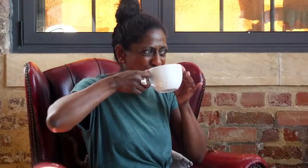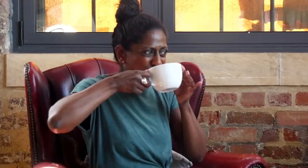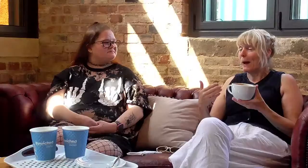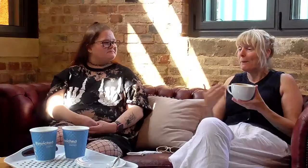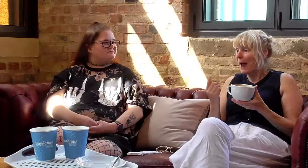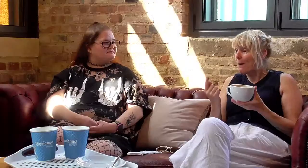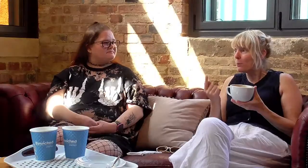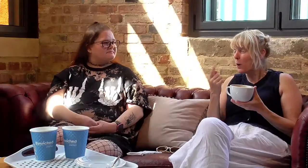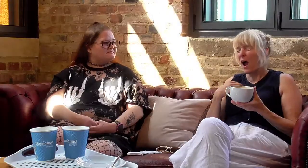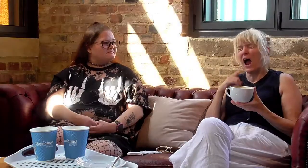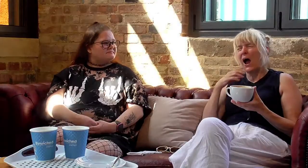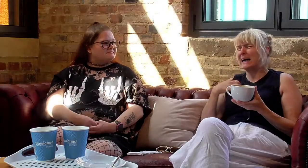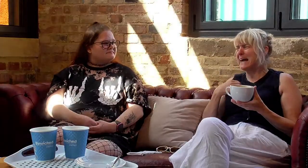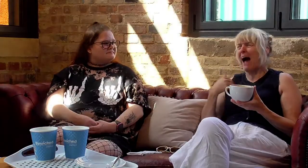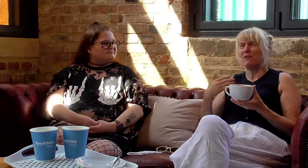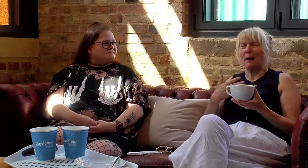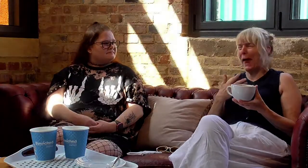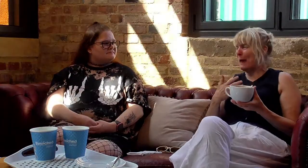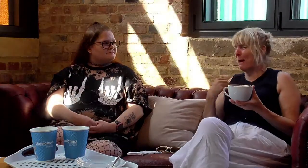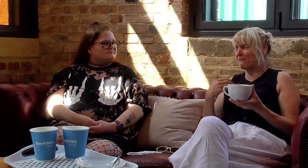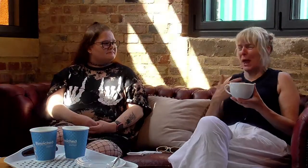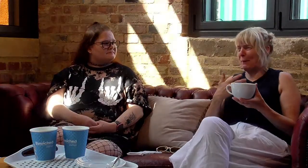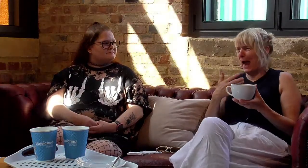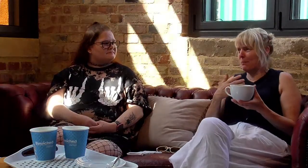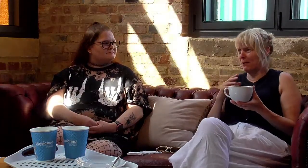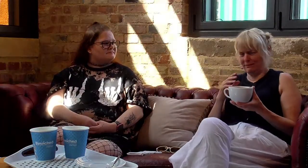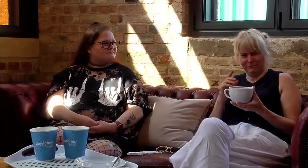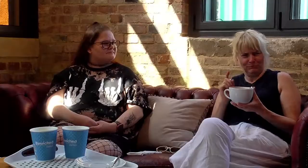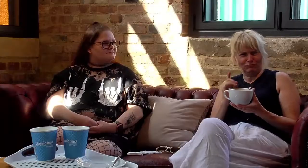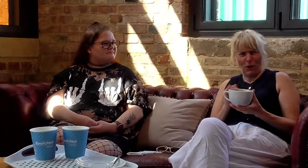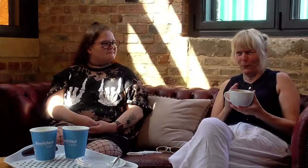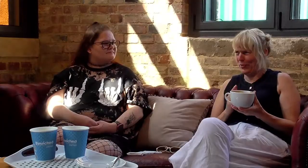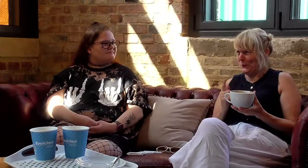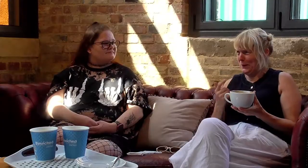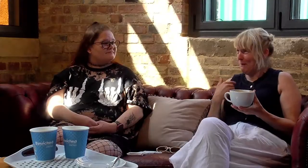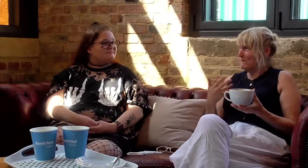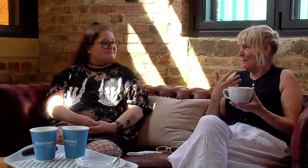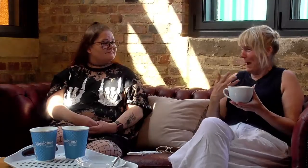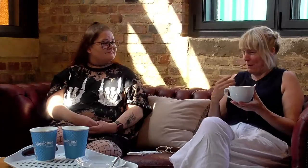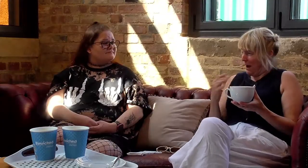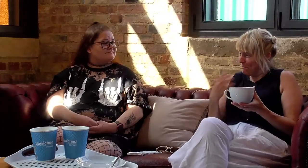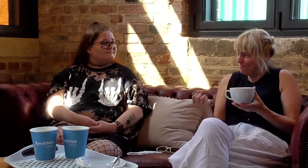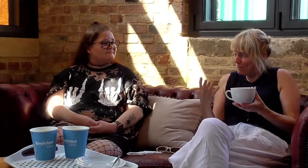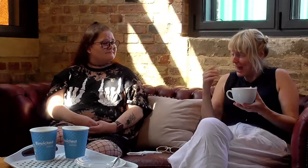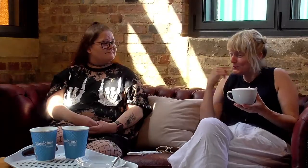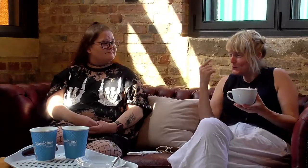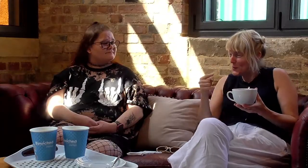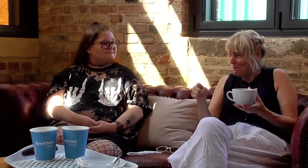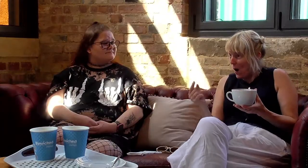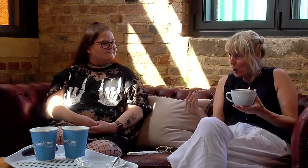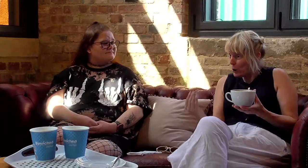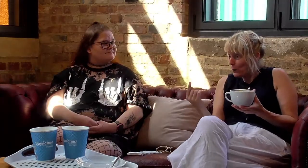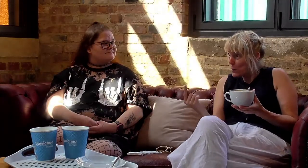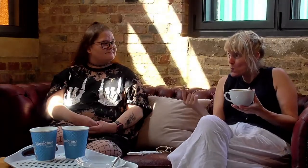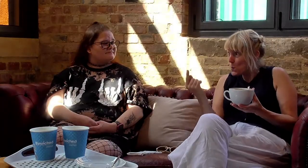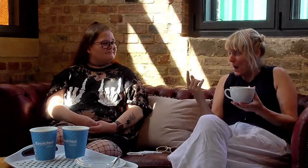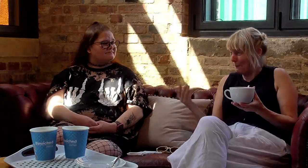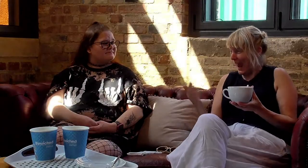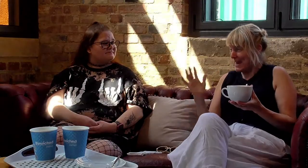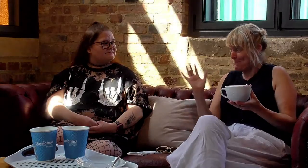fascinating. But I always get excited as soon as I see a new sprout. You know, I'm like, oh, I've got a baby, I've got a baby. My husband's sort of asking, what's wrong